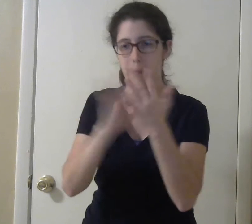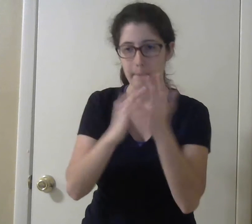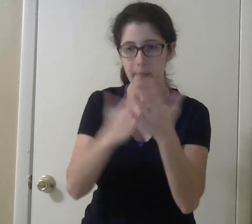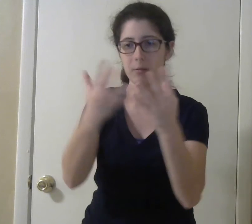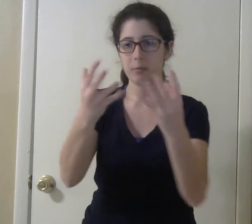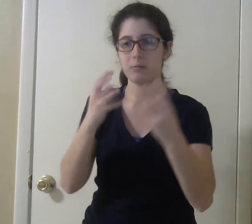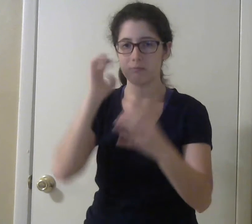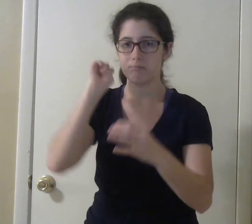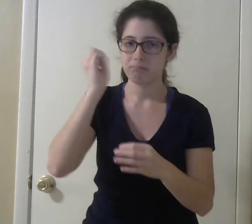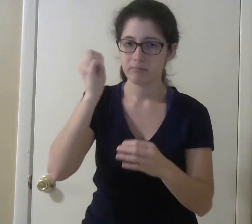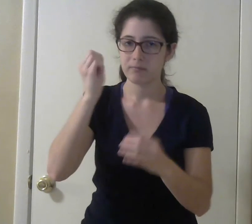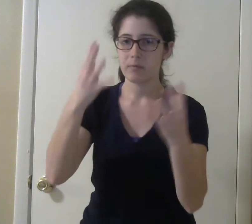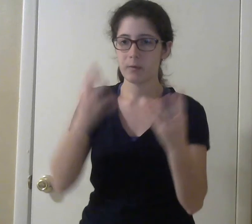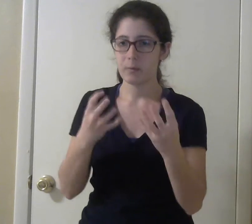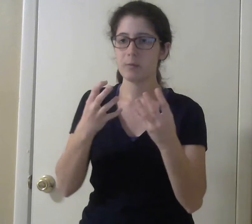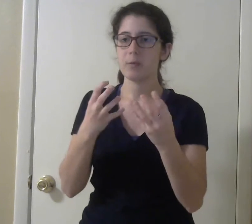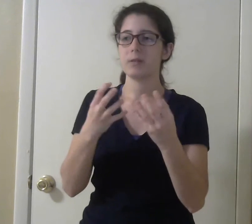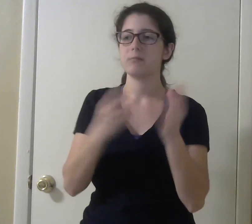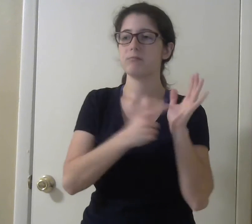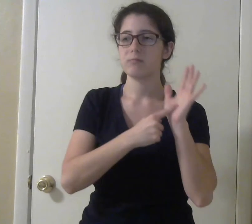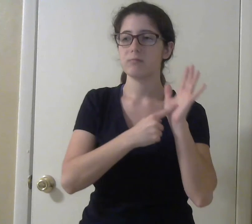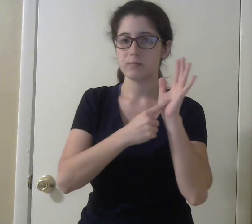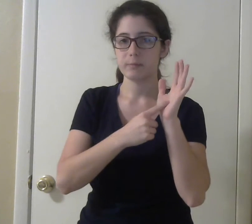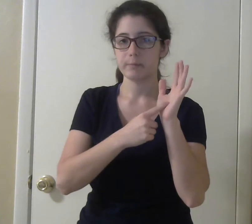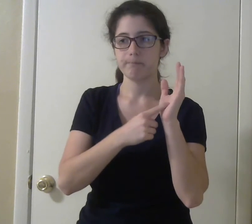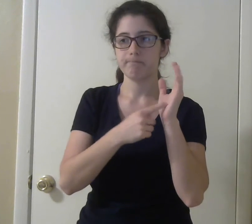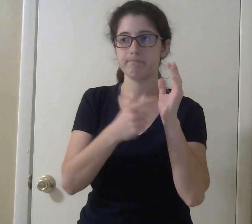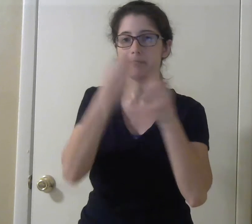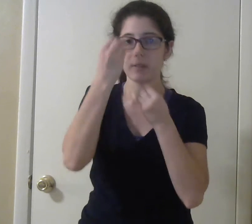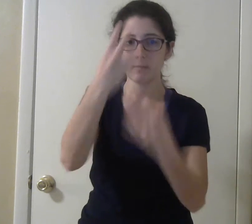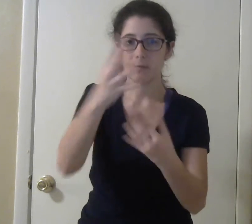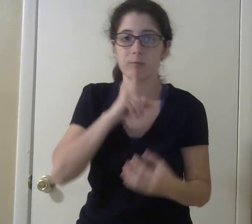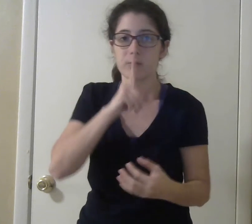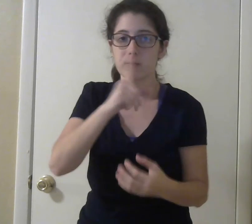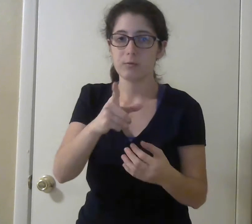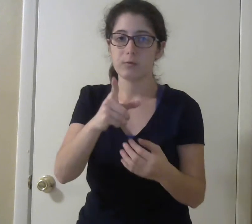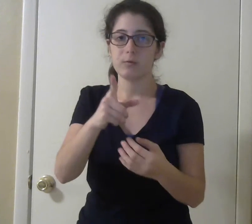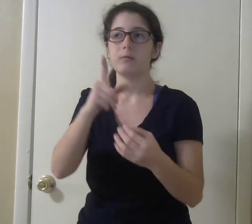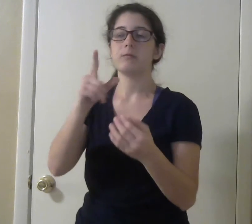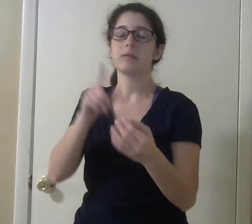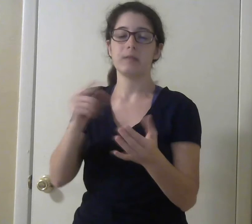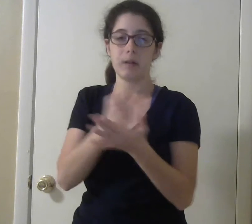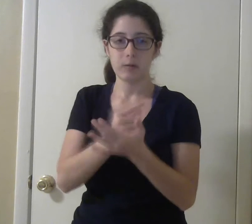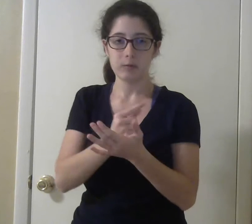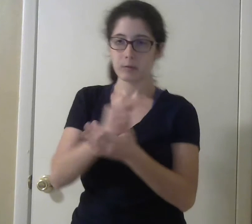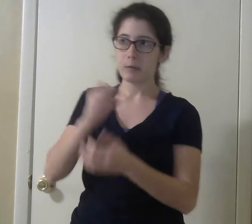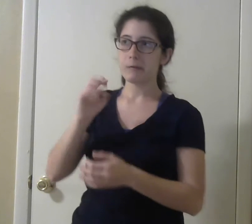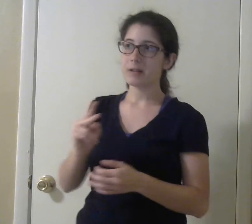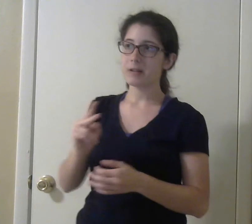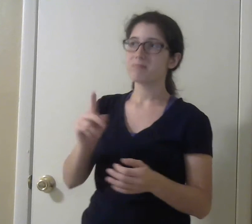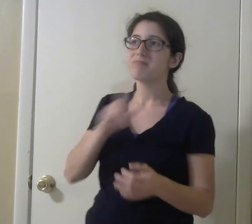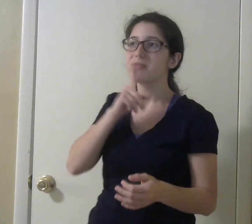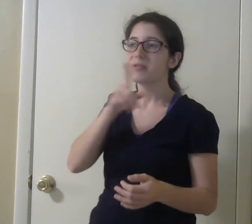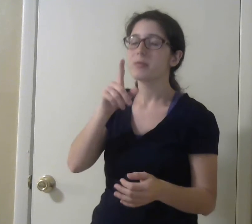say, okay, go for it. I think that's true, but be careful, because anytime one man and one